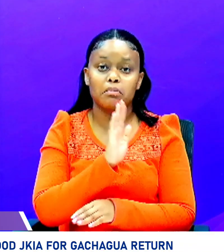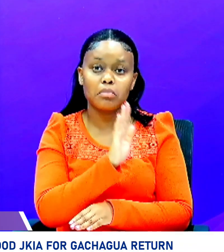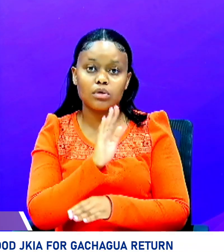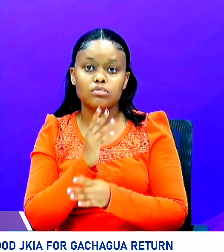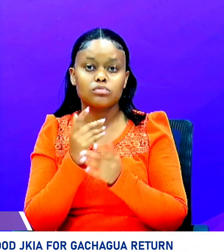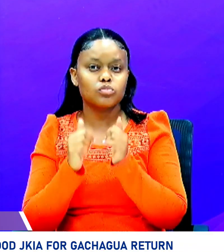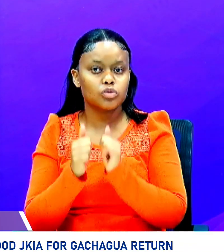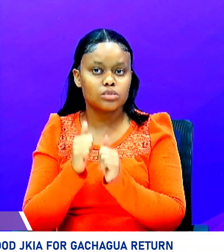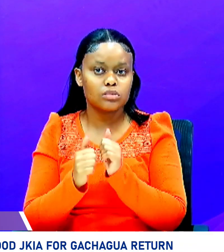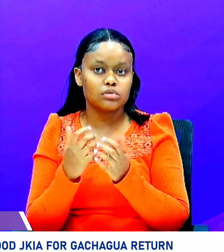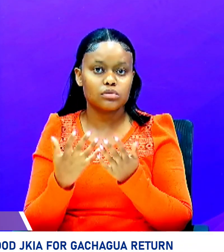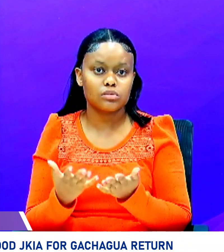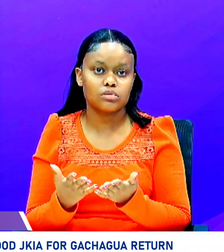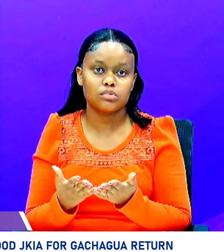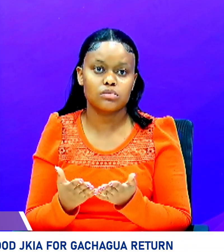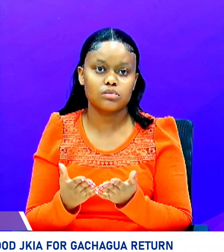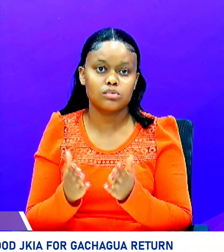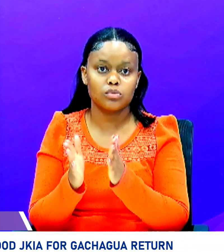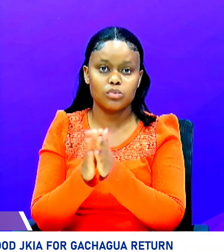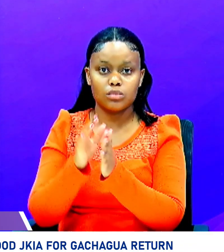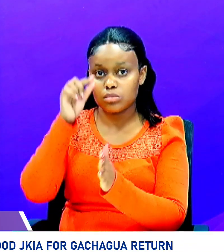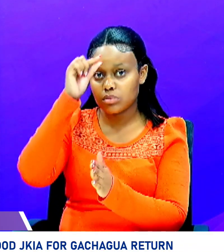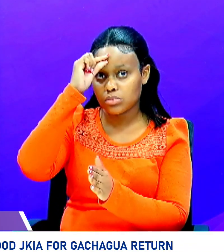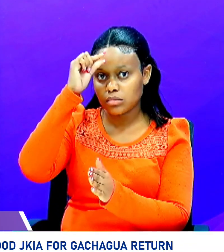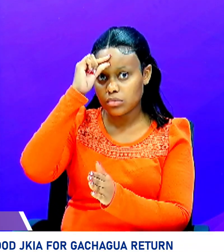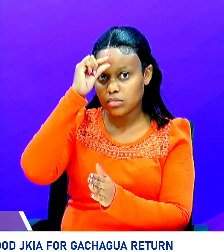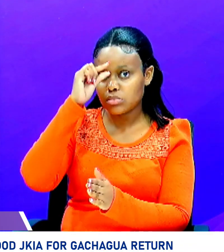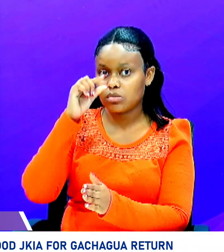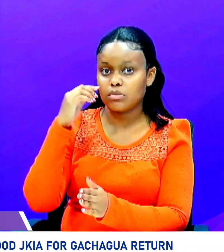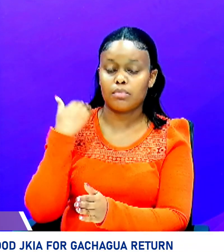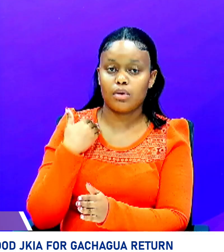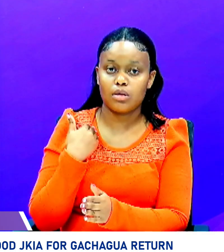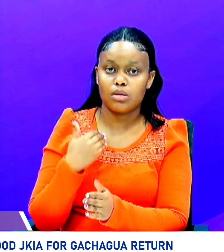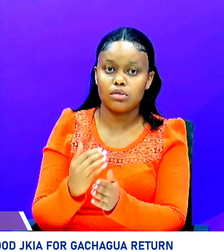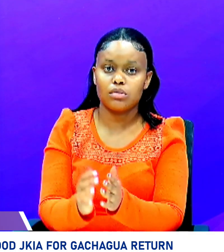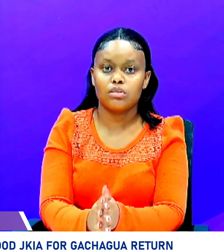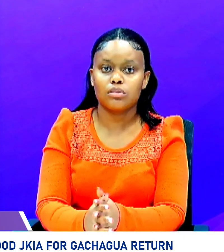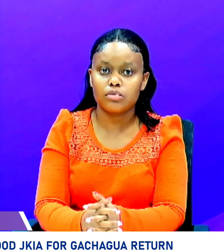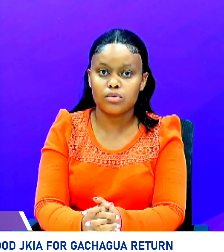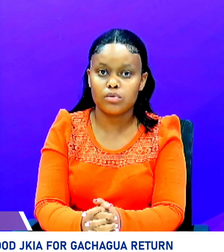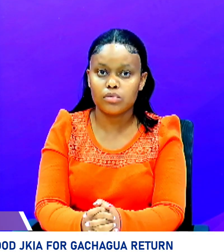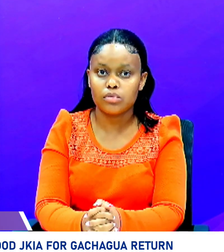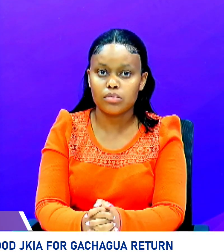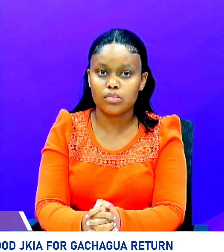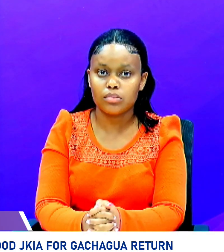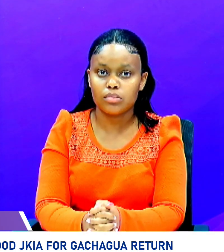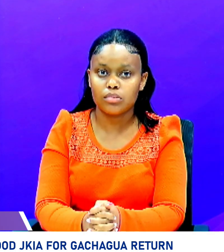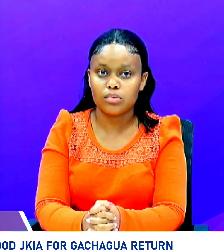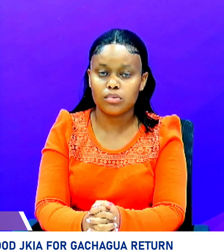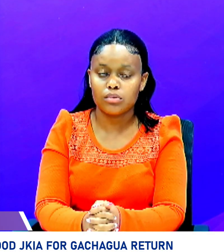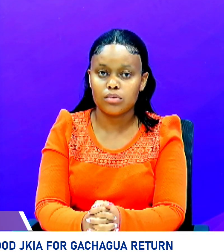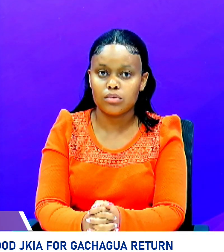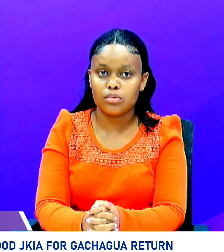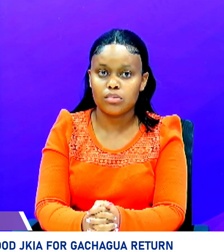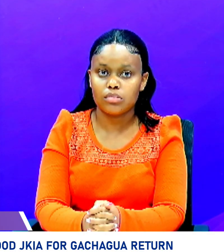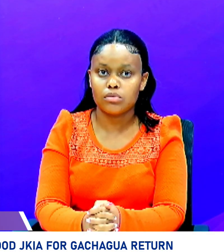his remarks abroad, which triggered tension within government circles.